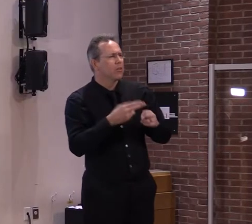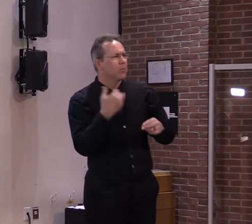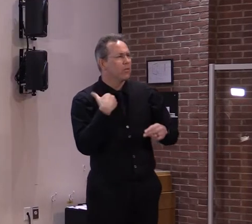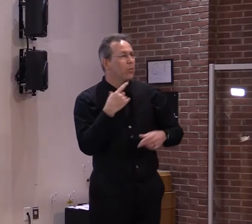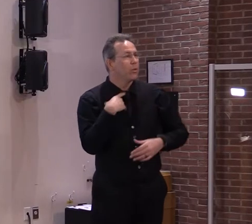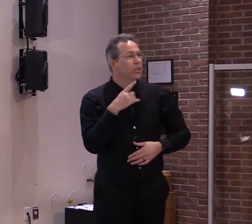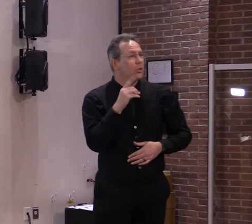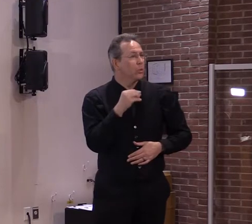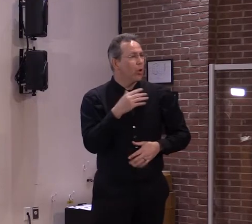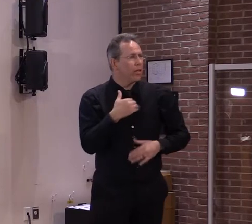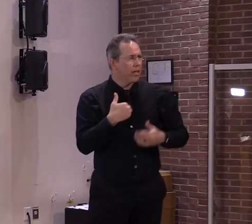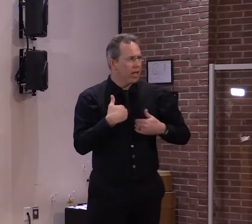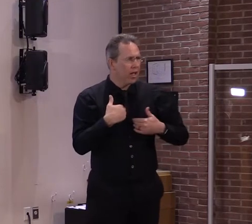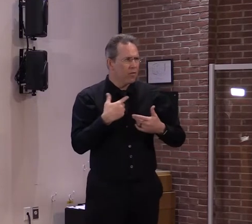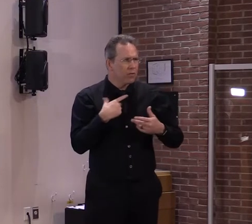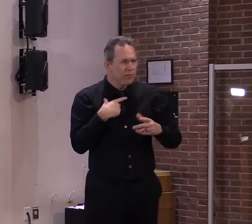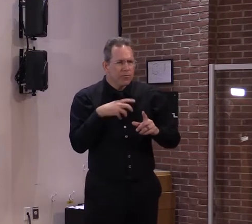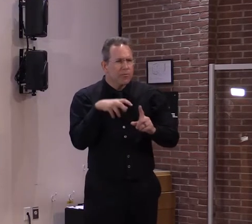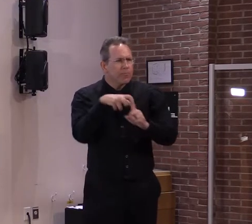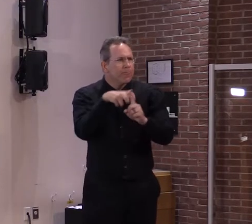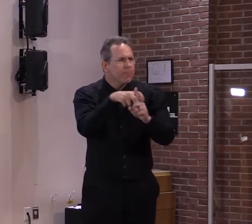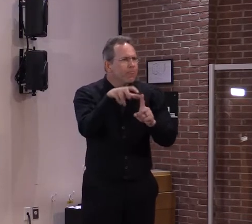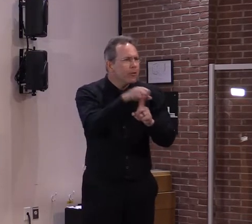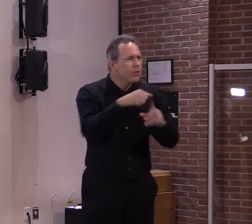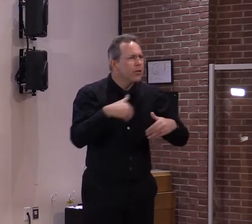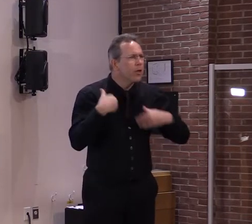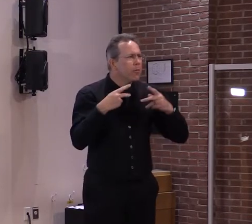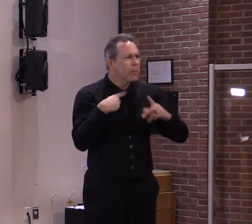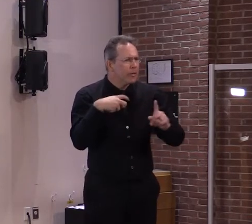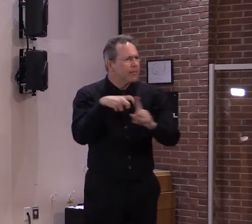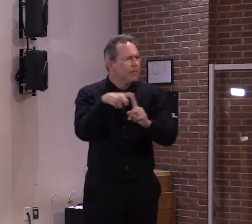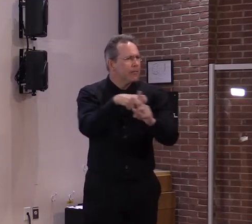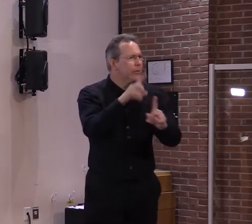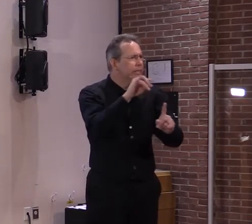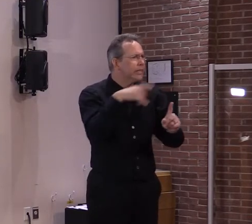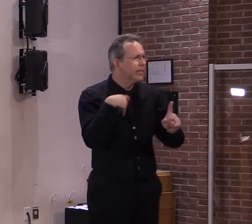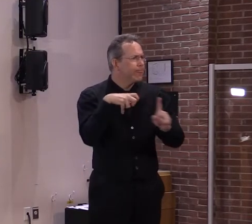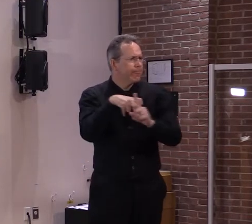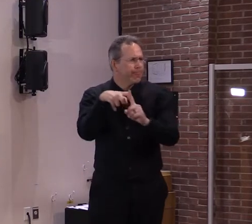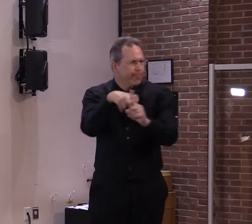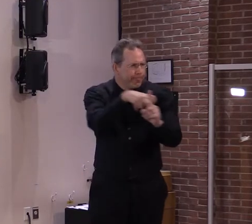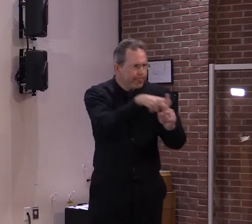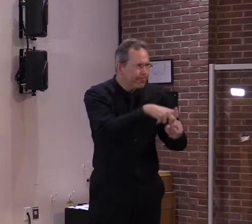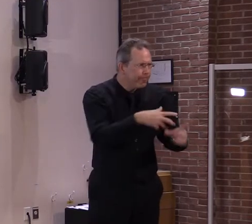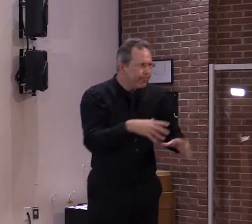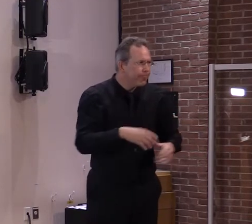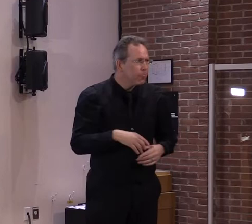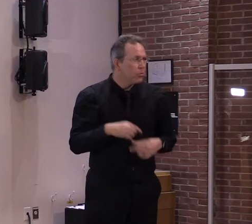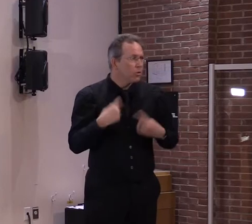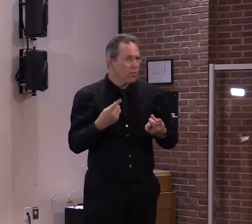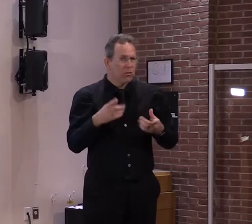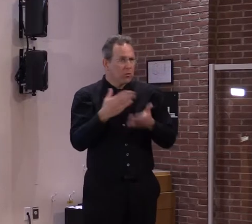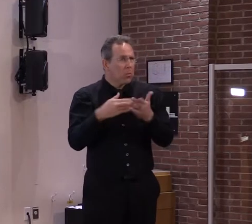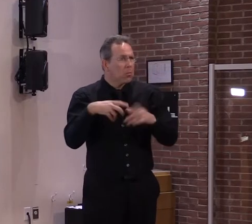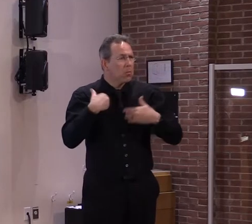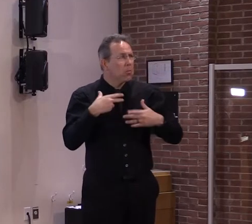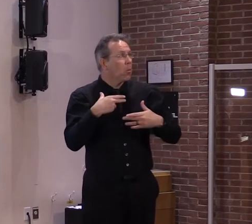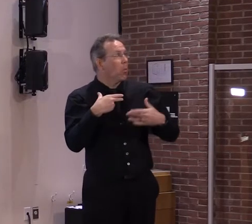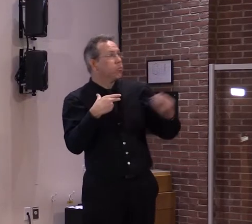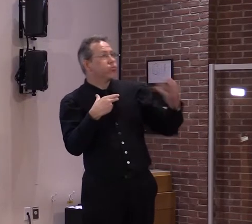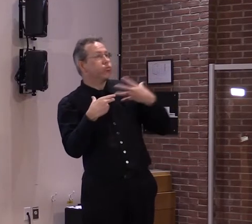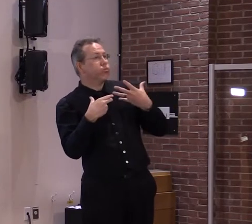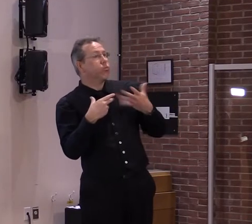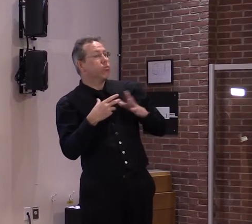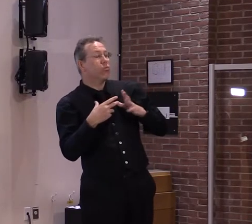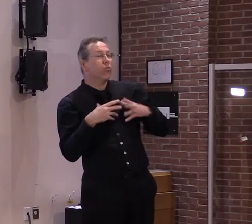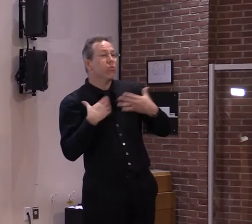think it's going to be important. We're seeing really good interest from what Commissioner Pichek has shown in his